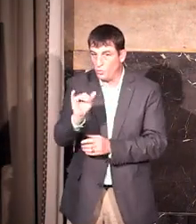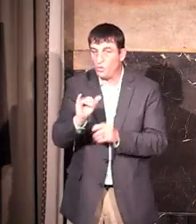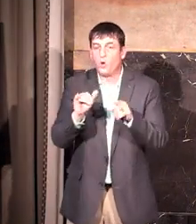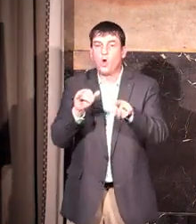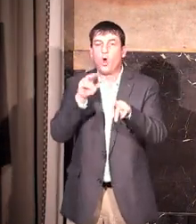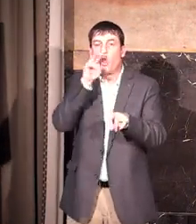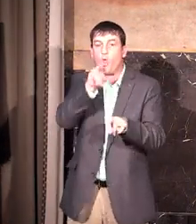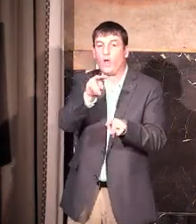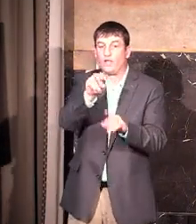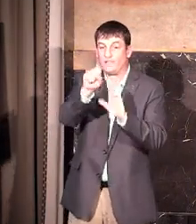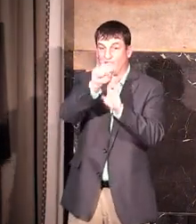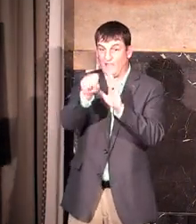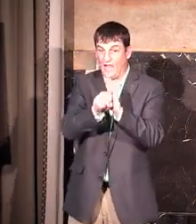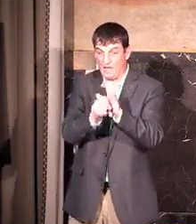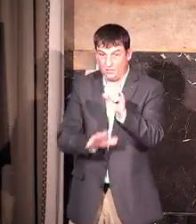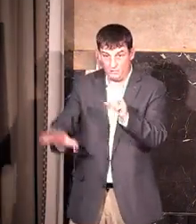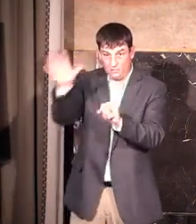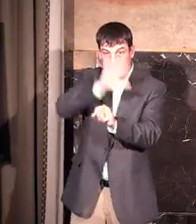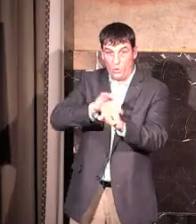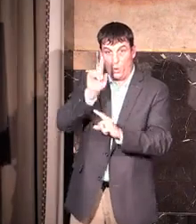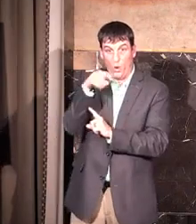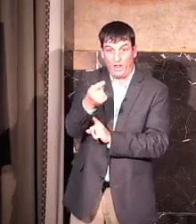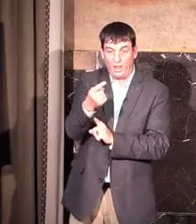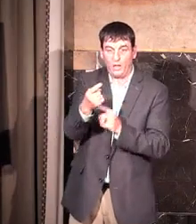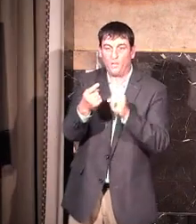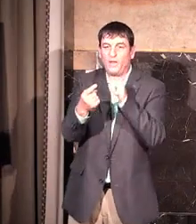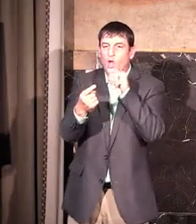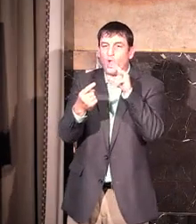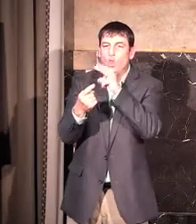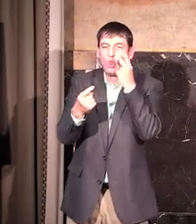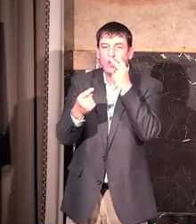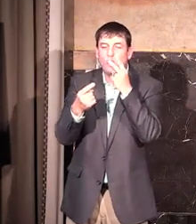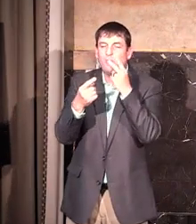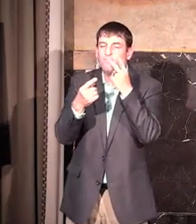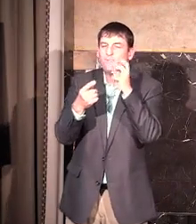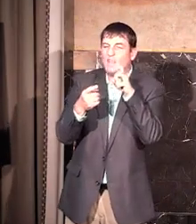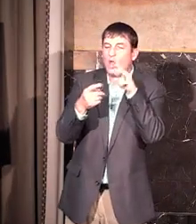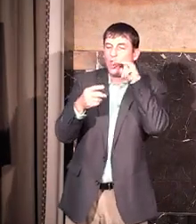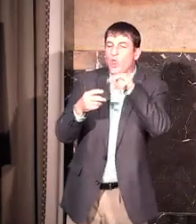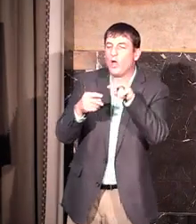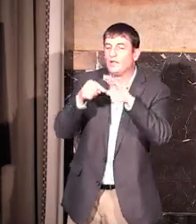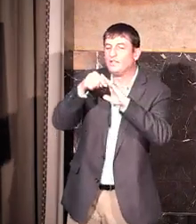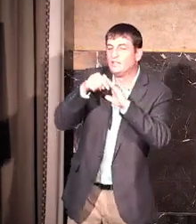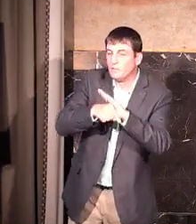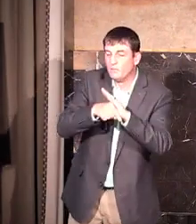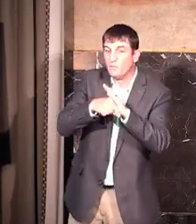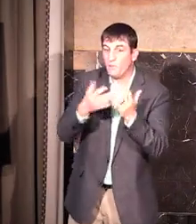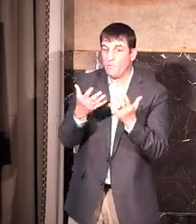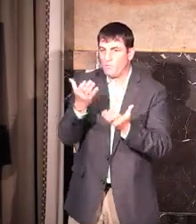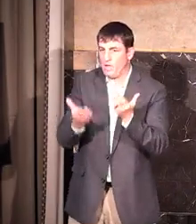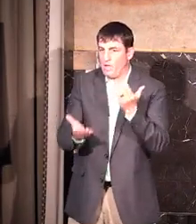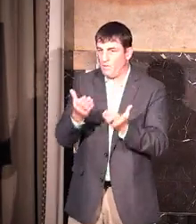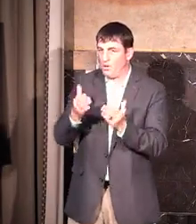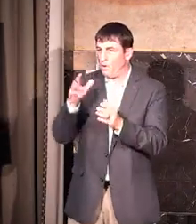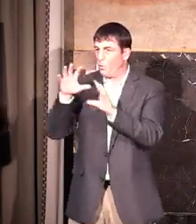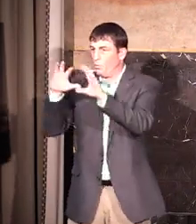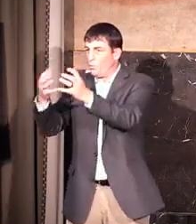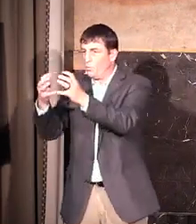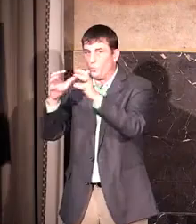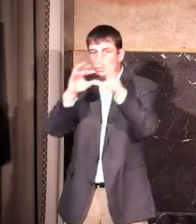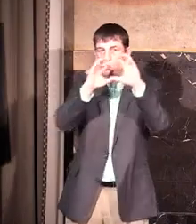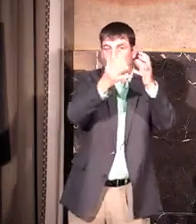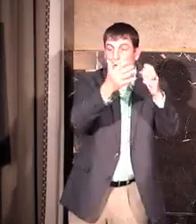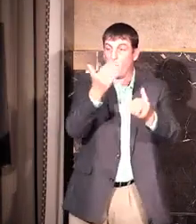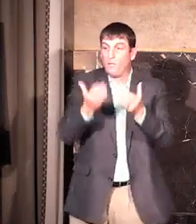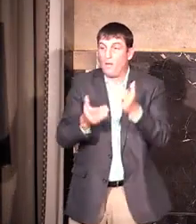don't look beyond that and see that there may be a couple of regions in the state where maybe they plateaued